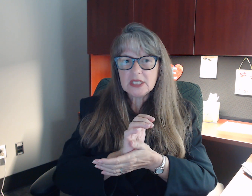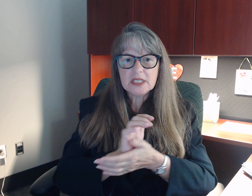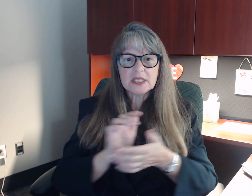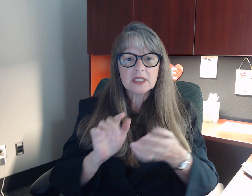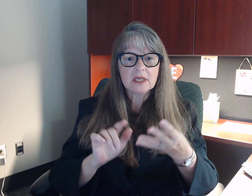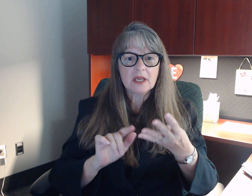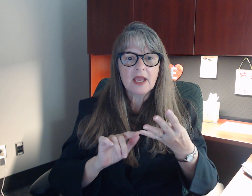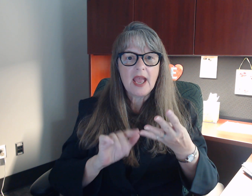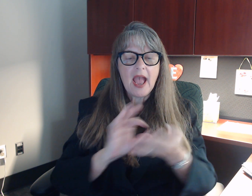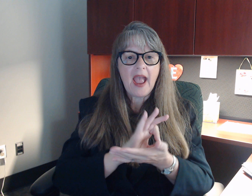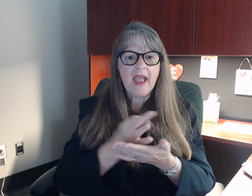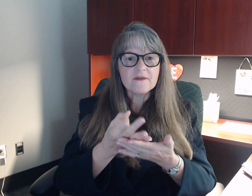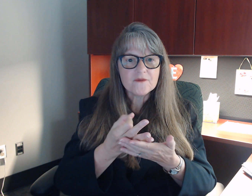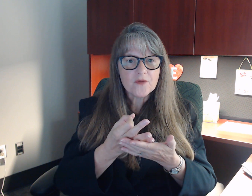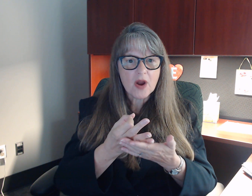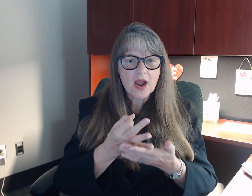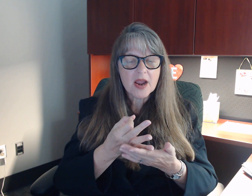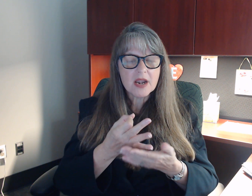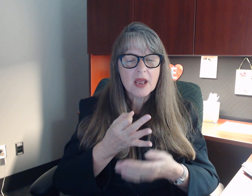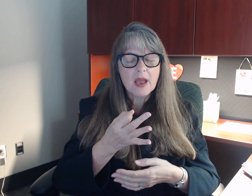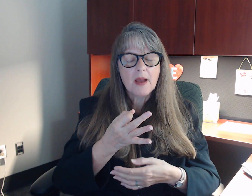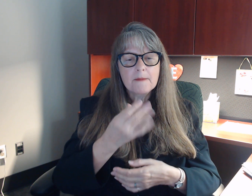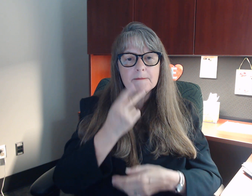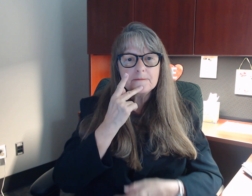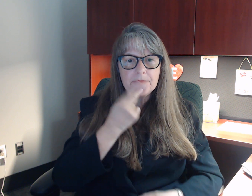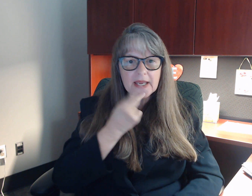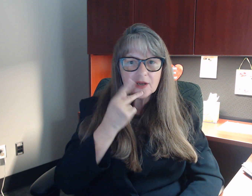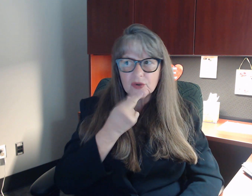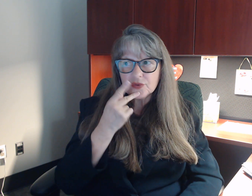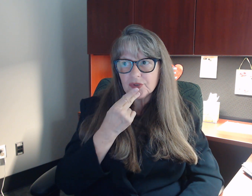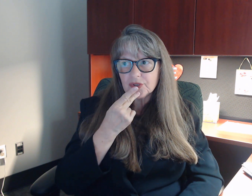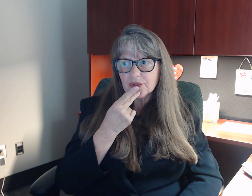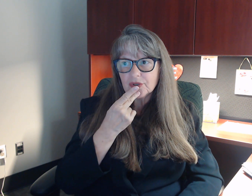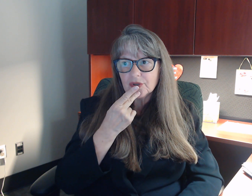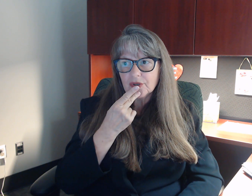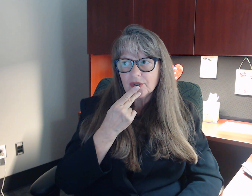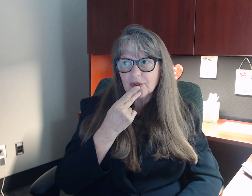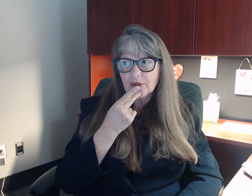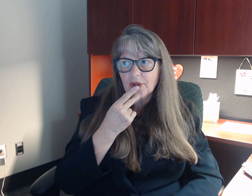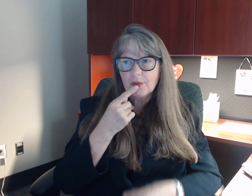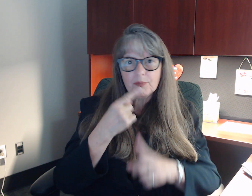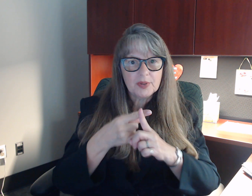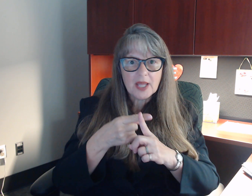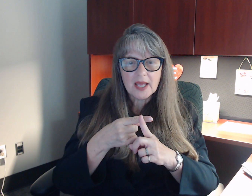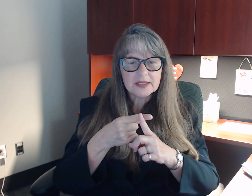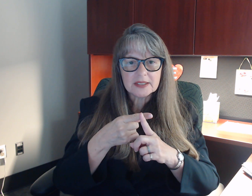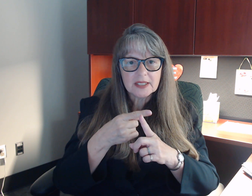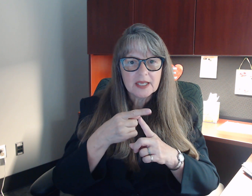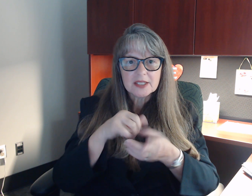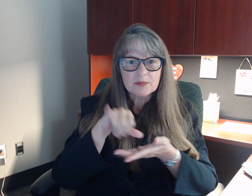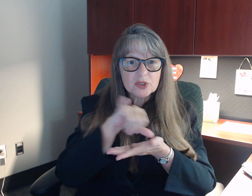cheese, and fried pickles, plus some